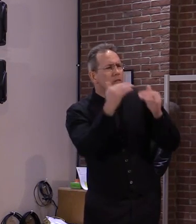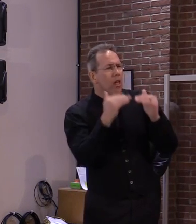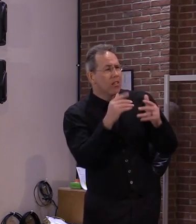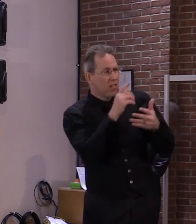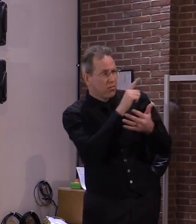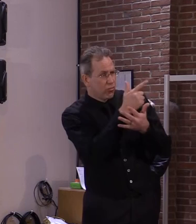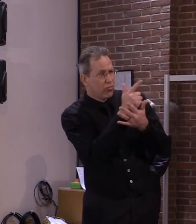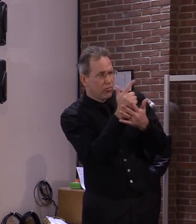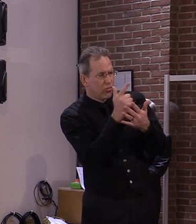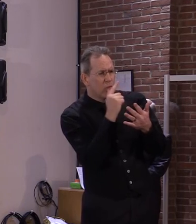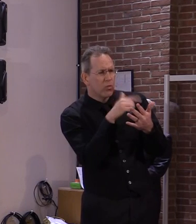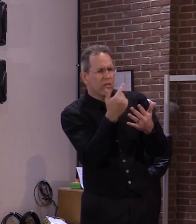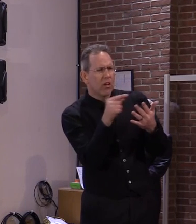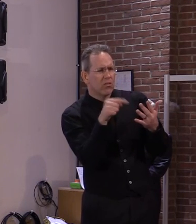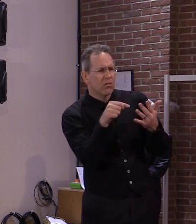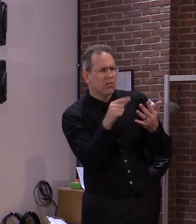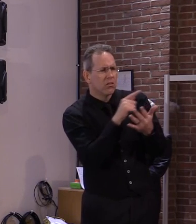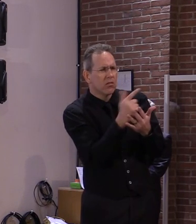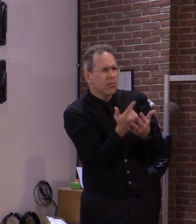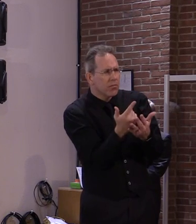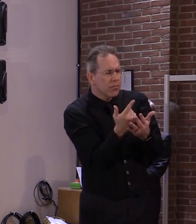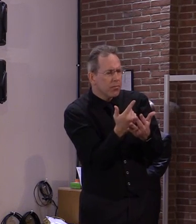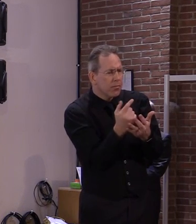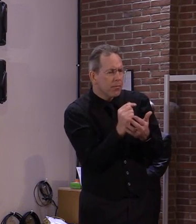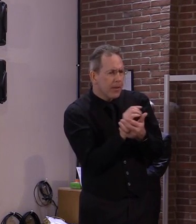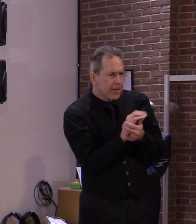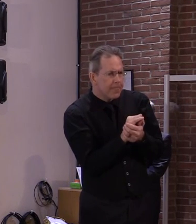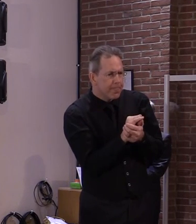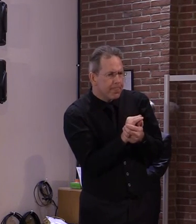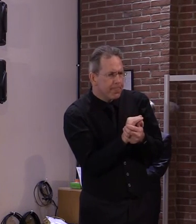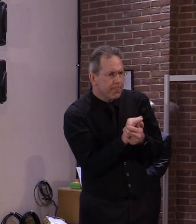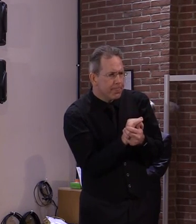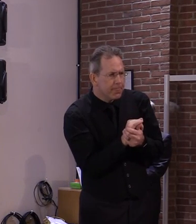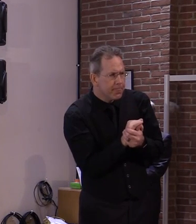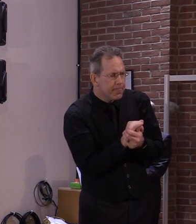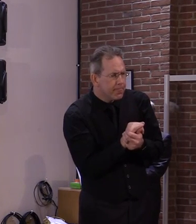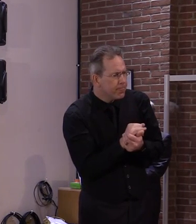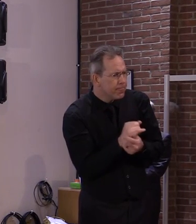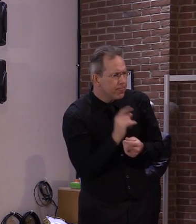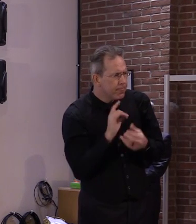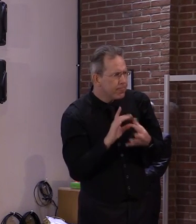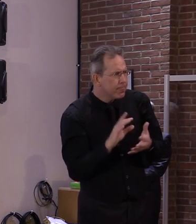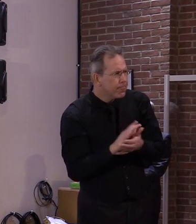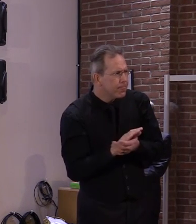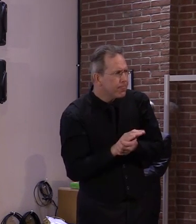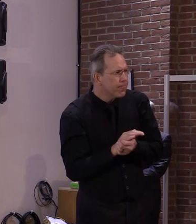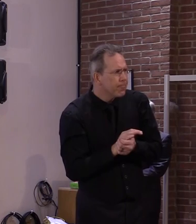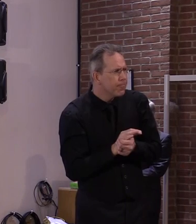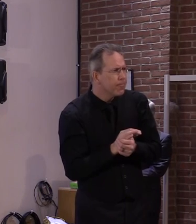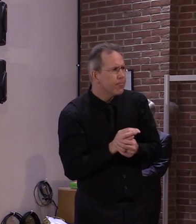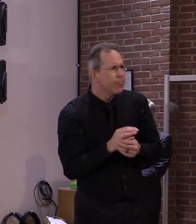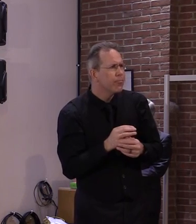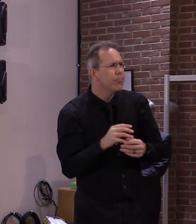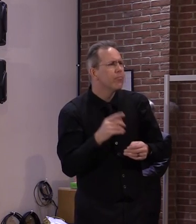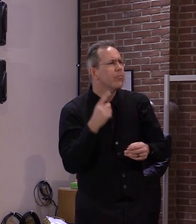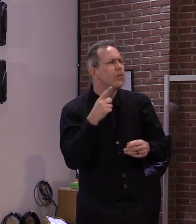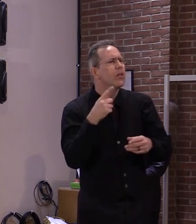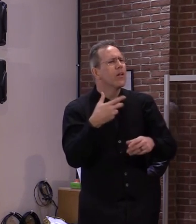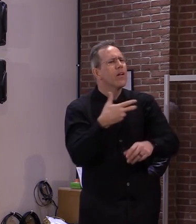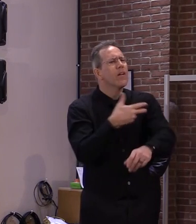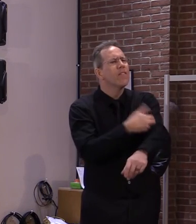did include some mention of what groups they believed should come after the 65-plus